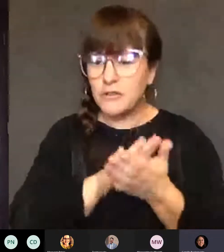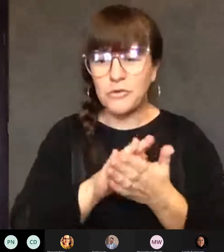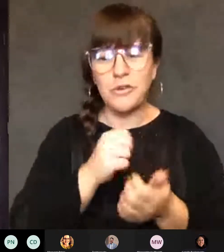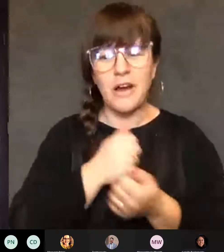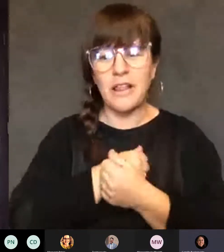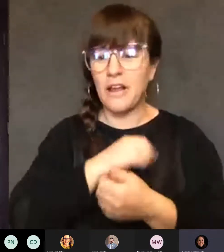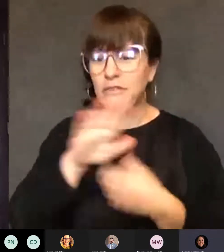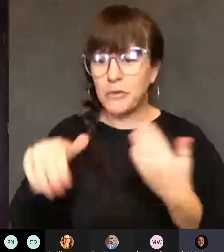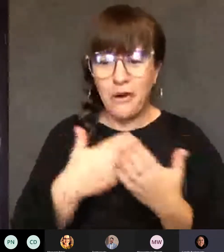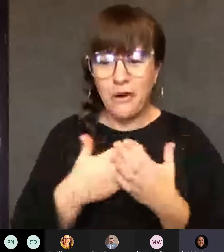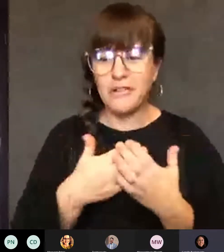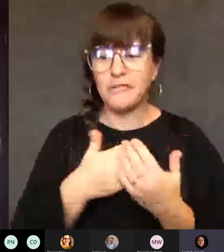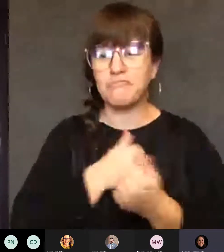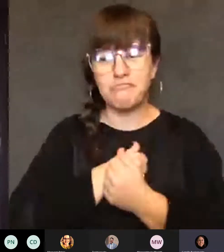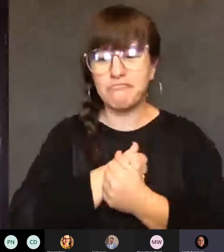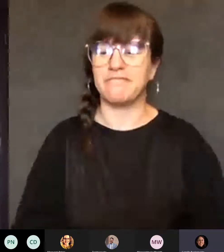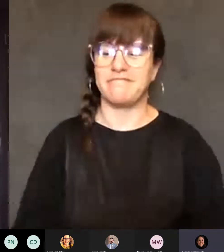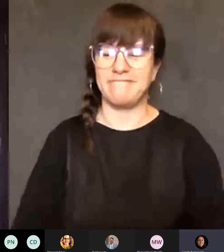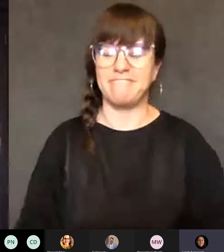Onward to go.